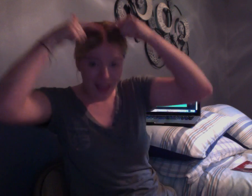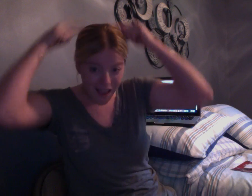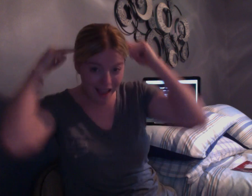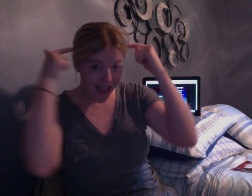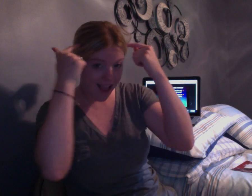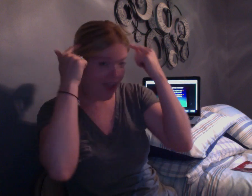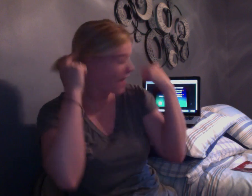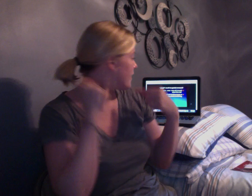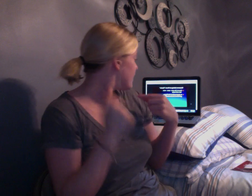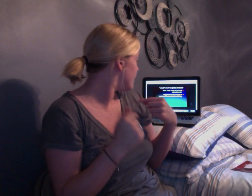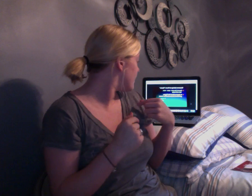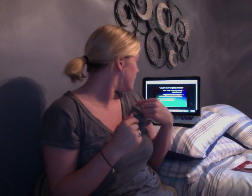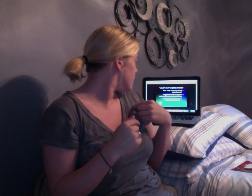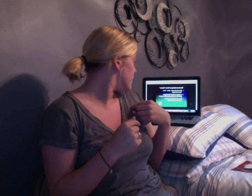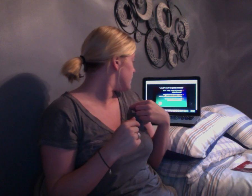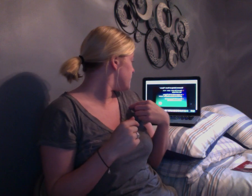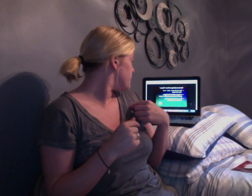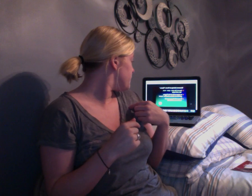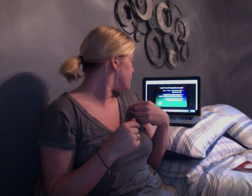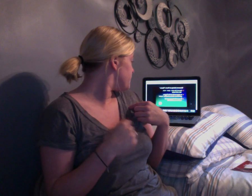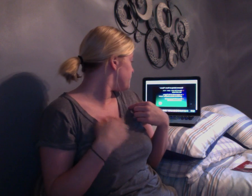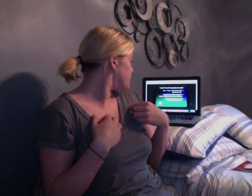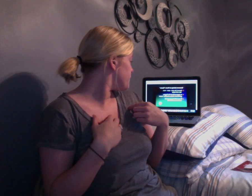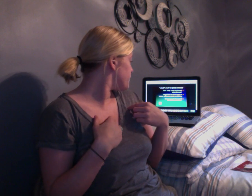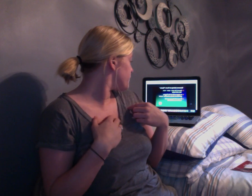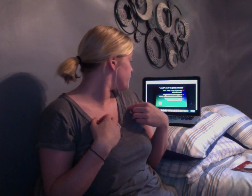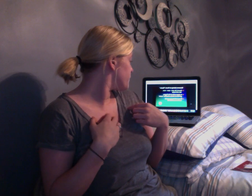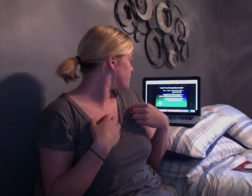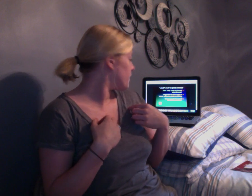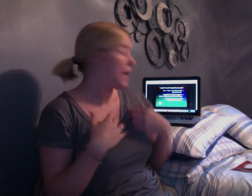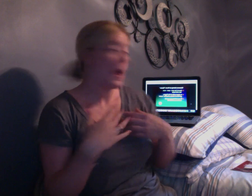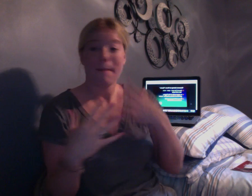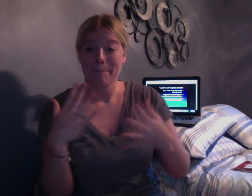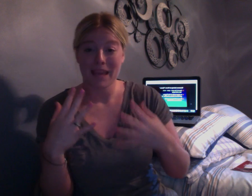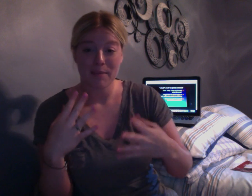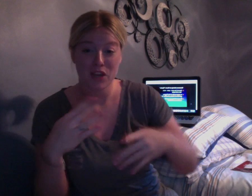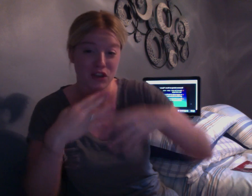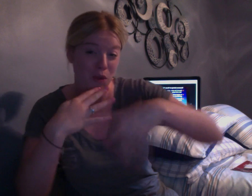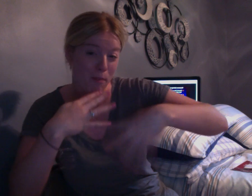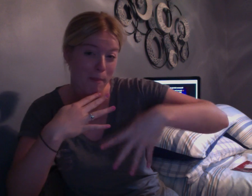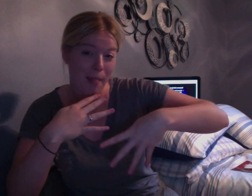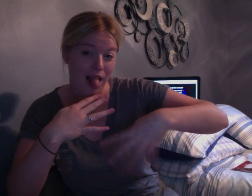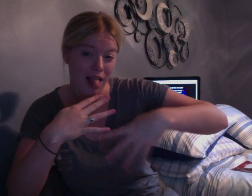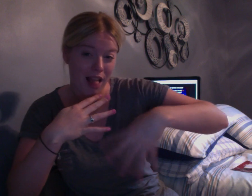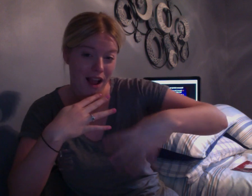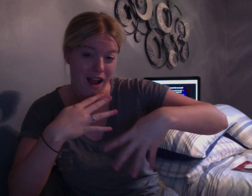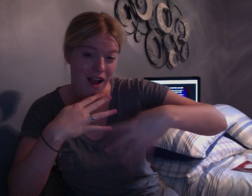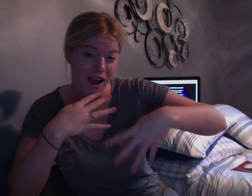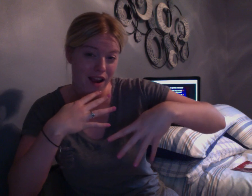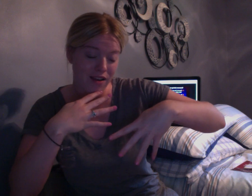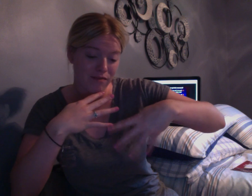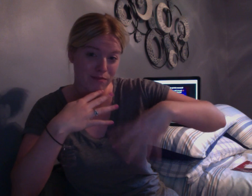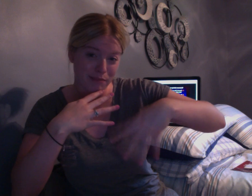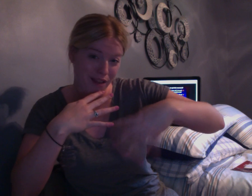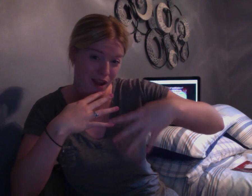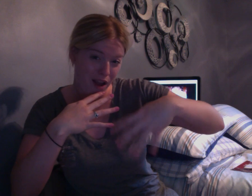poor. Cancers that grow rapidly and or uncontrollably, or are cancers that have been previously treated.